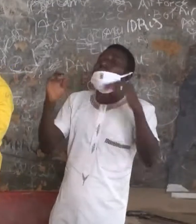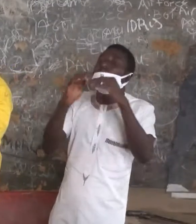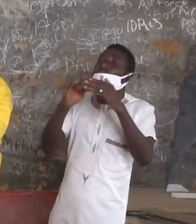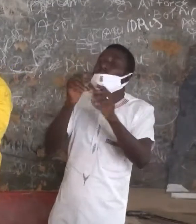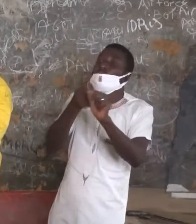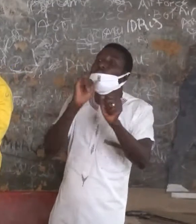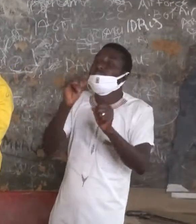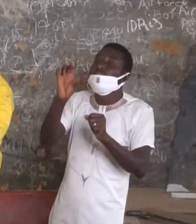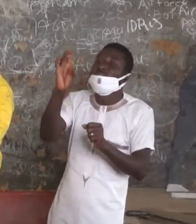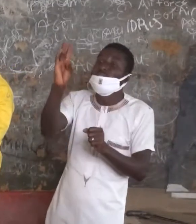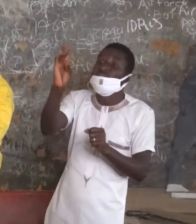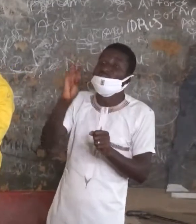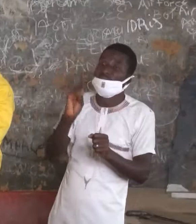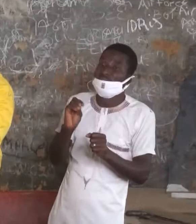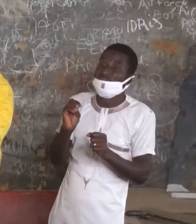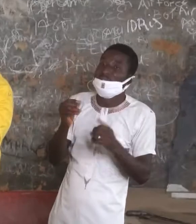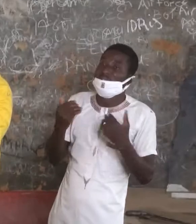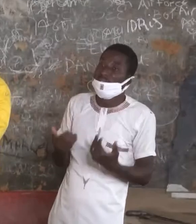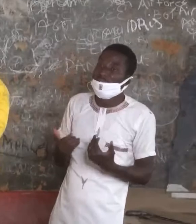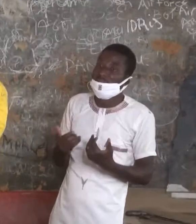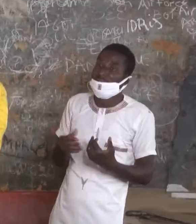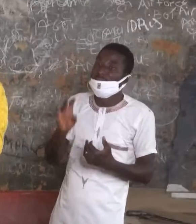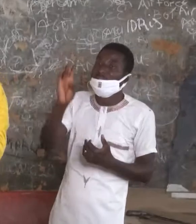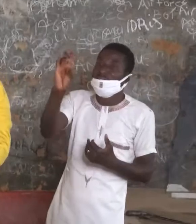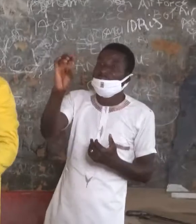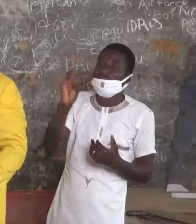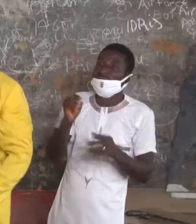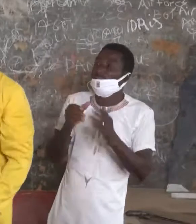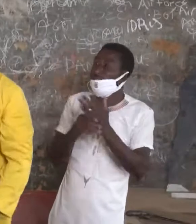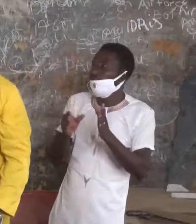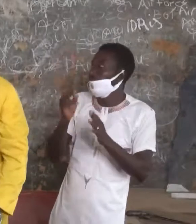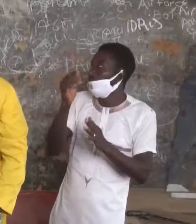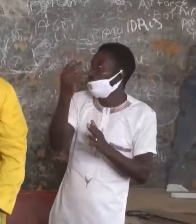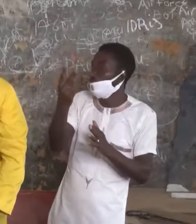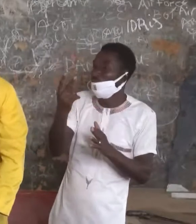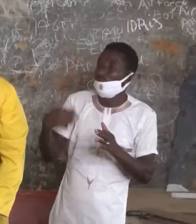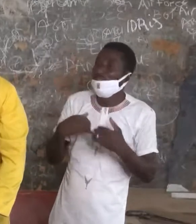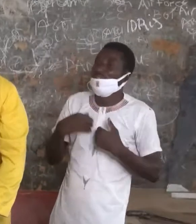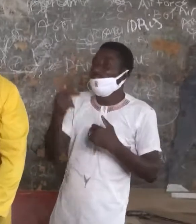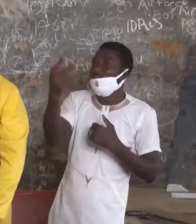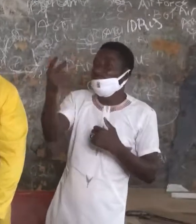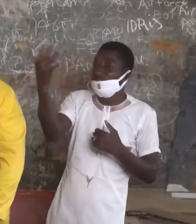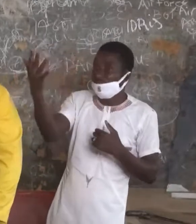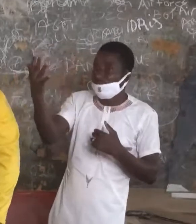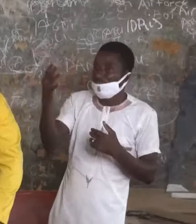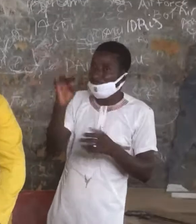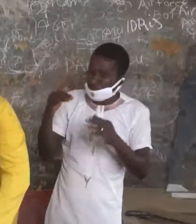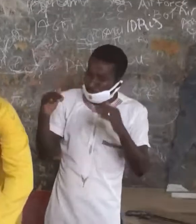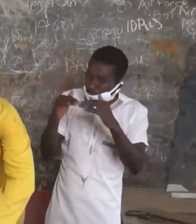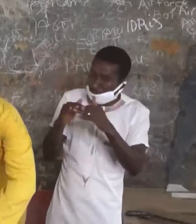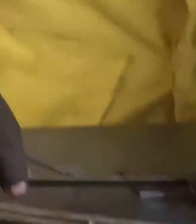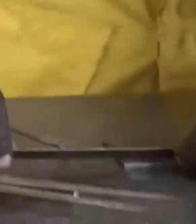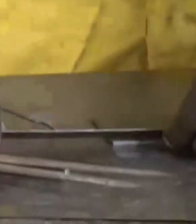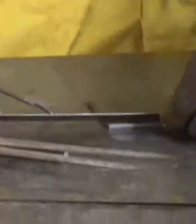is 70. Now, 70 divided by 2 will have 35. So you measure